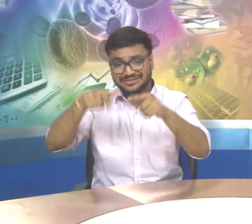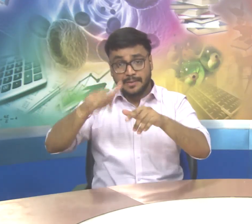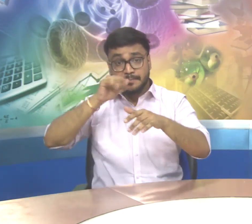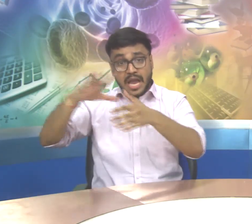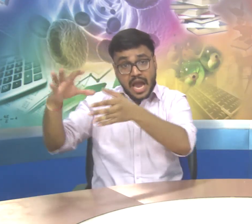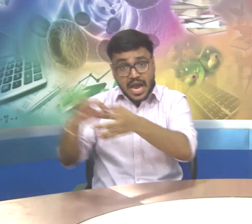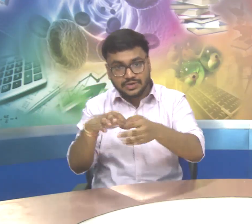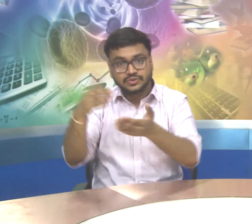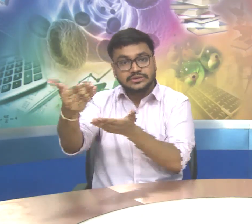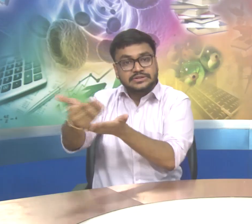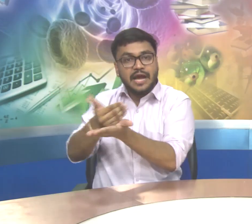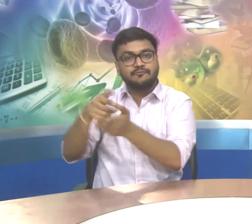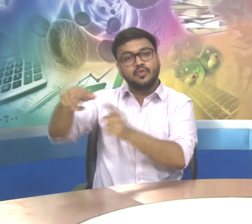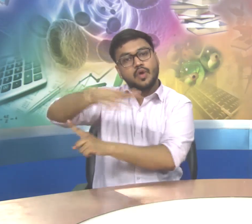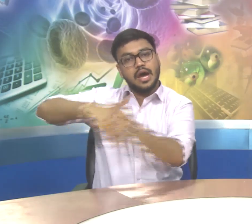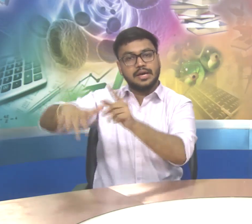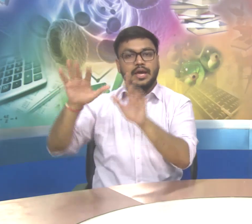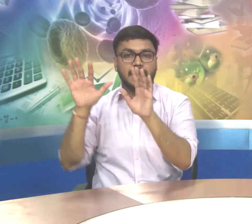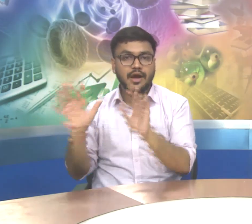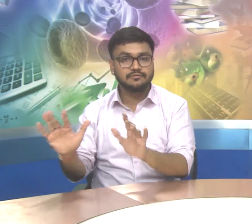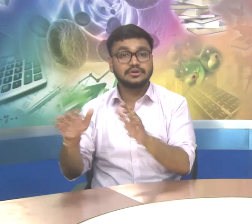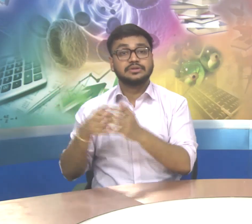required for building construction,